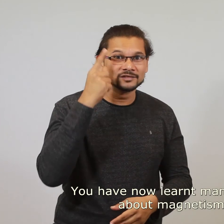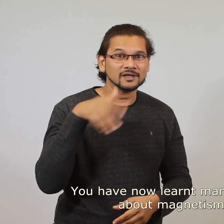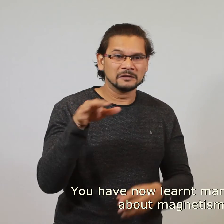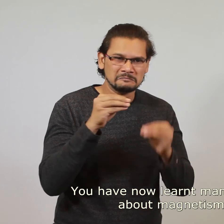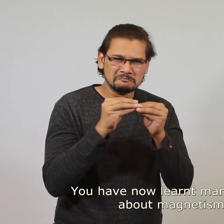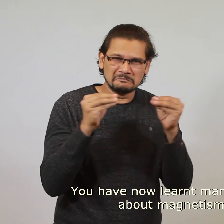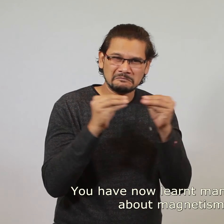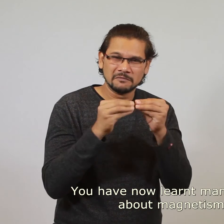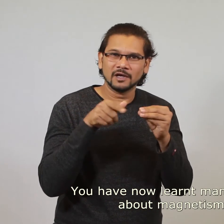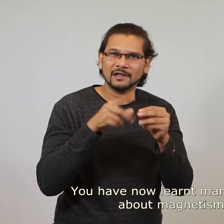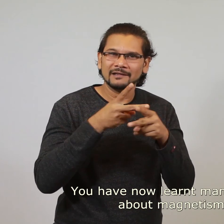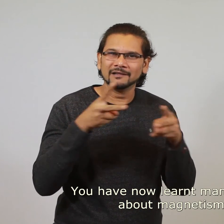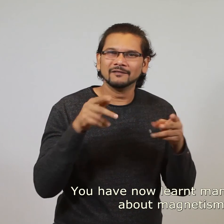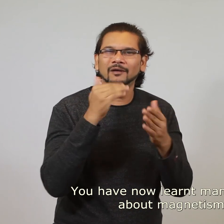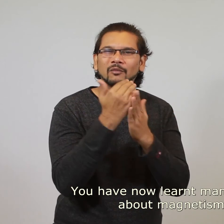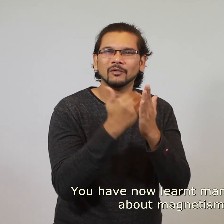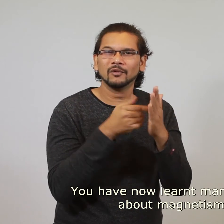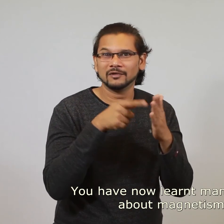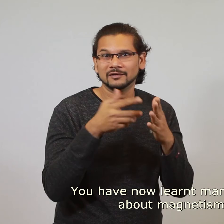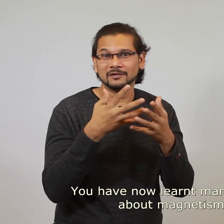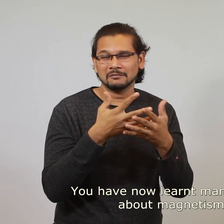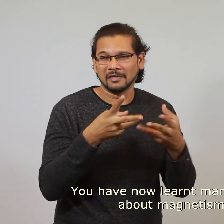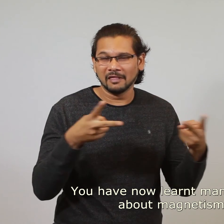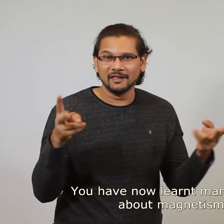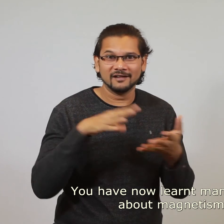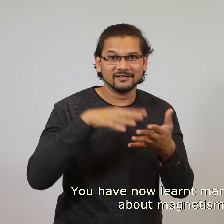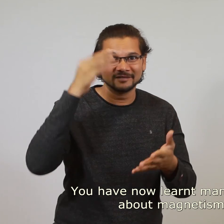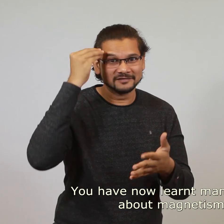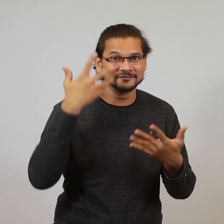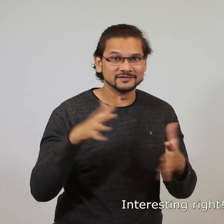You have now learned many things about magnetism. Interesting, right?